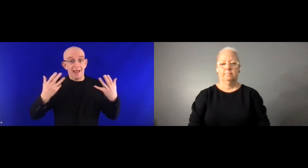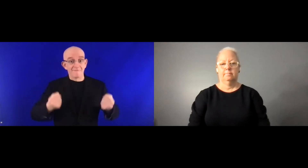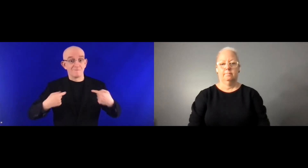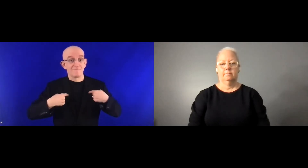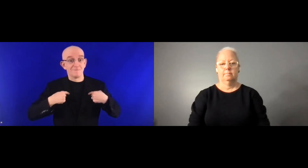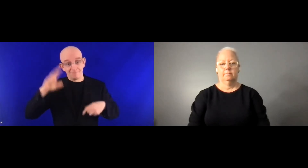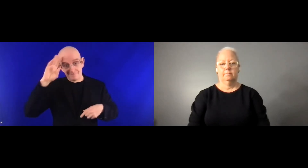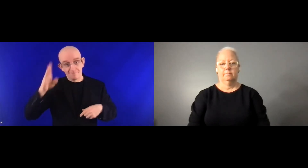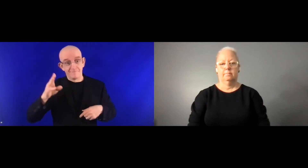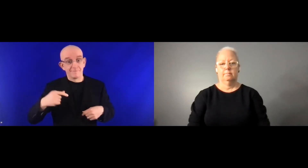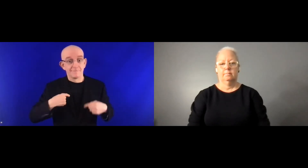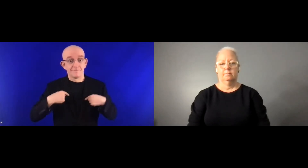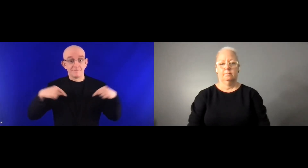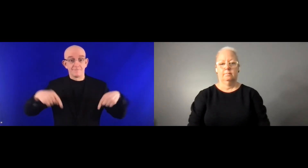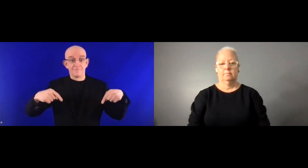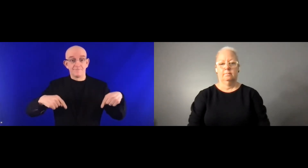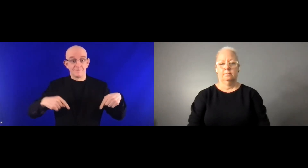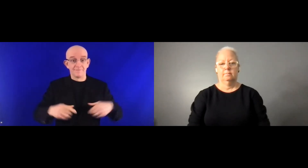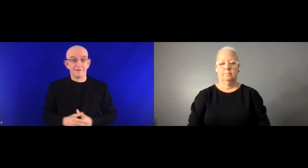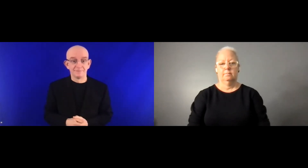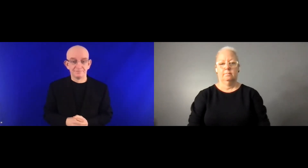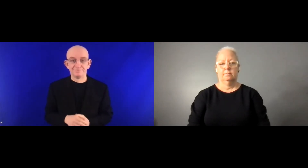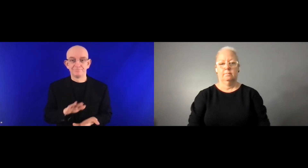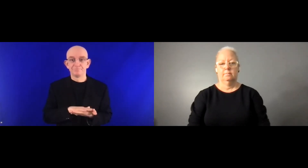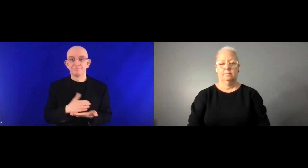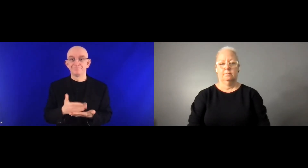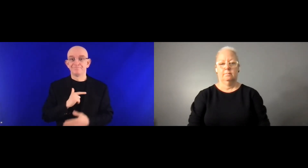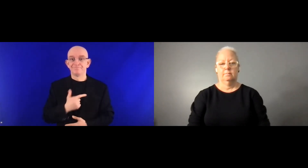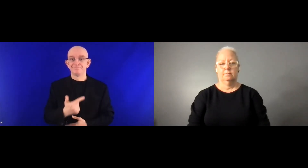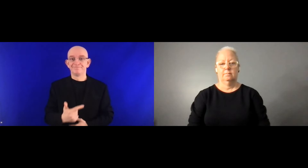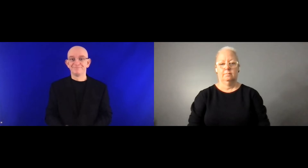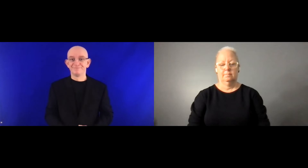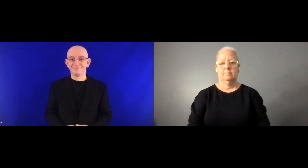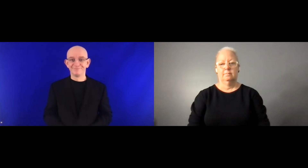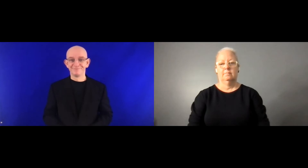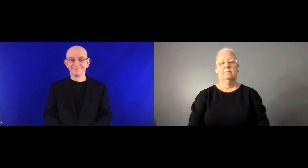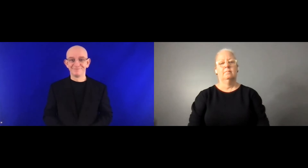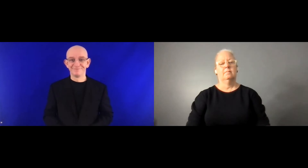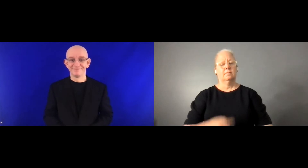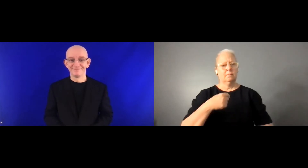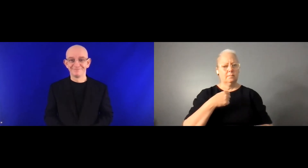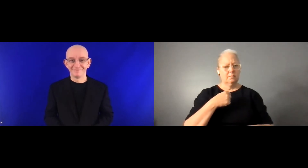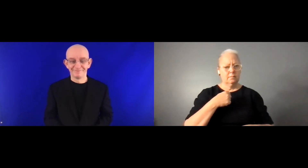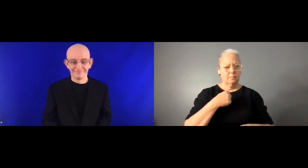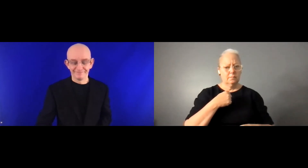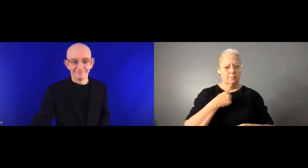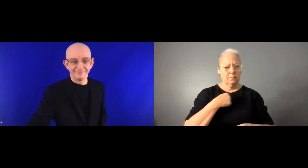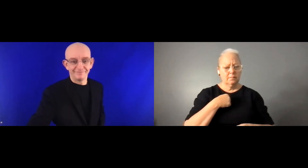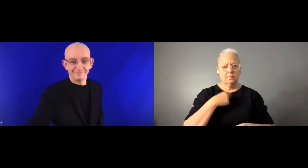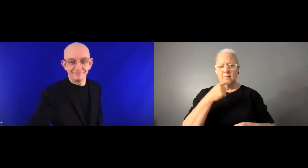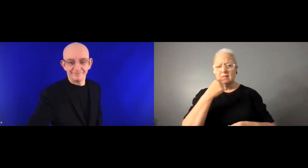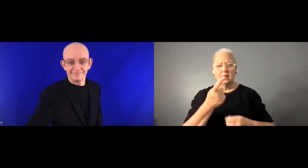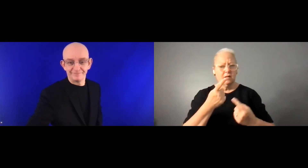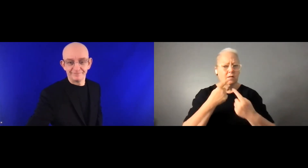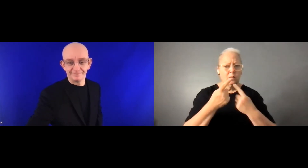Okay, can you try? Am I going to talk about the impacts for lack of